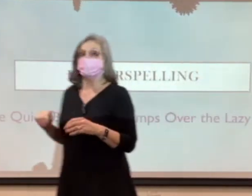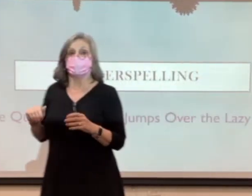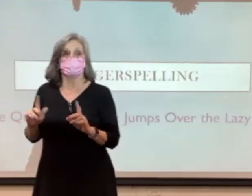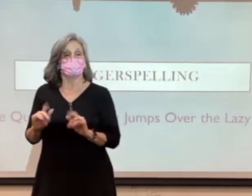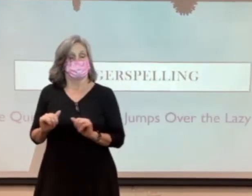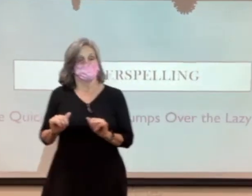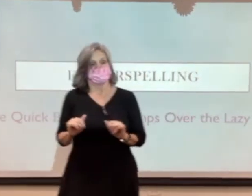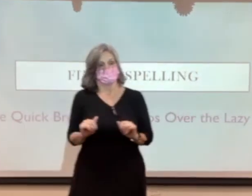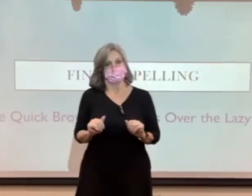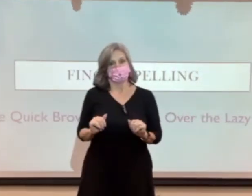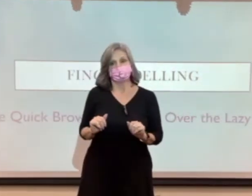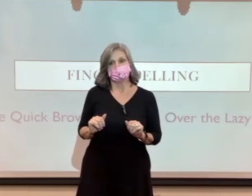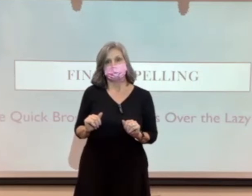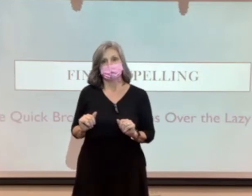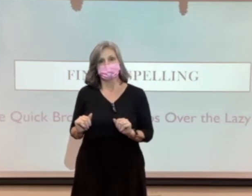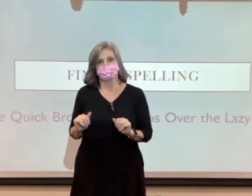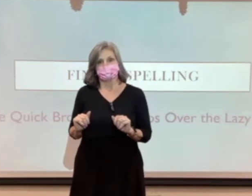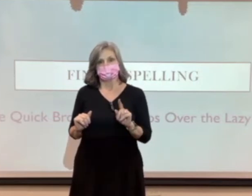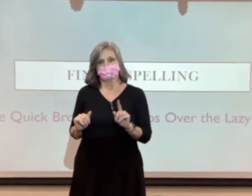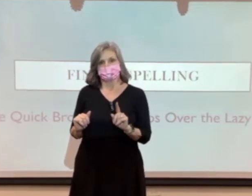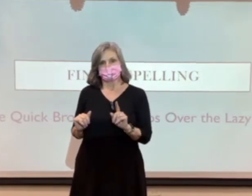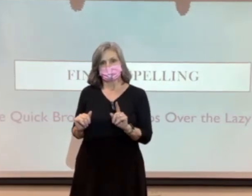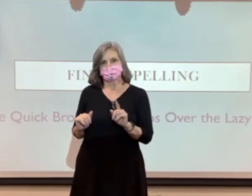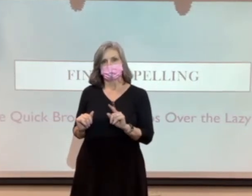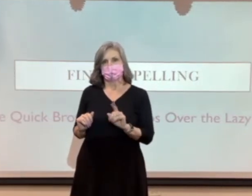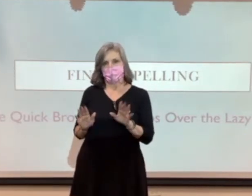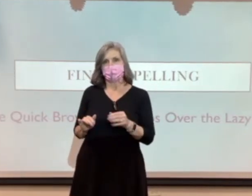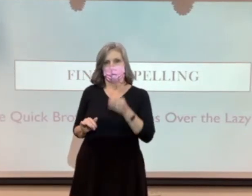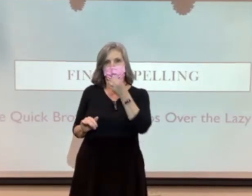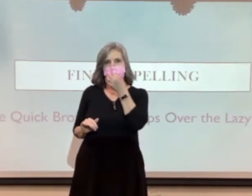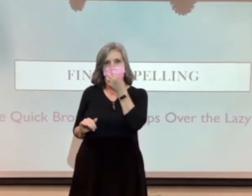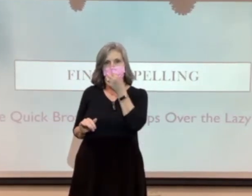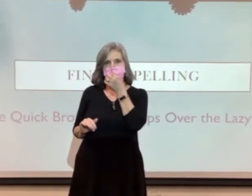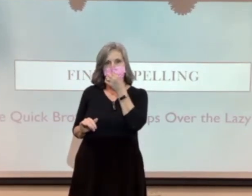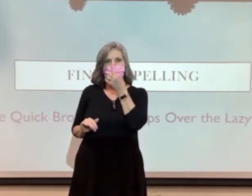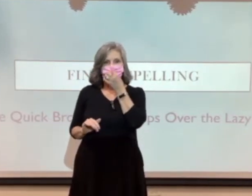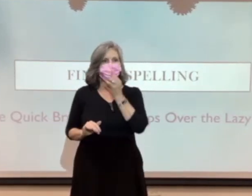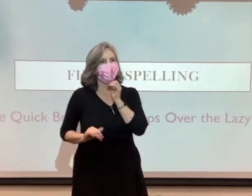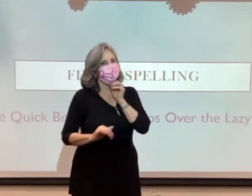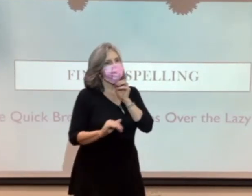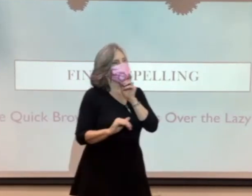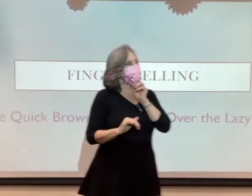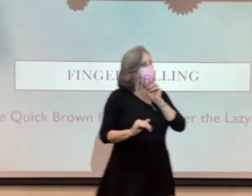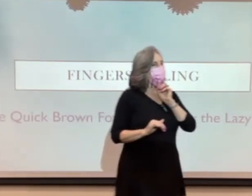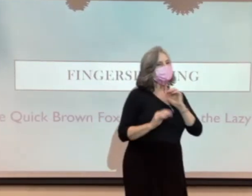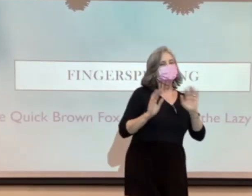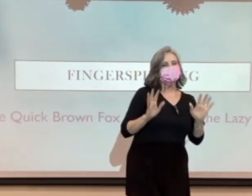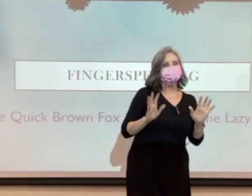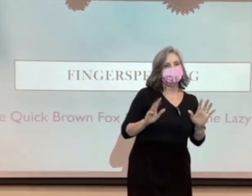Any other questions? We have no questions Okay. from the audience at home. That's okay. So then what I'm going to leave you with